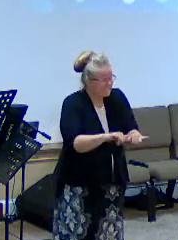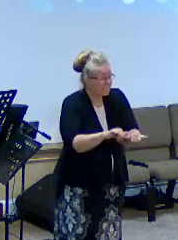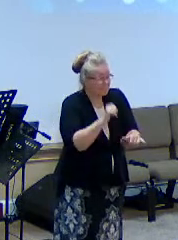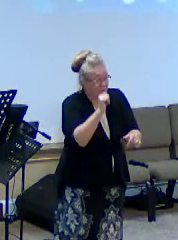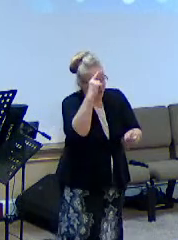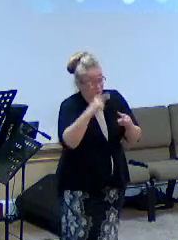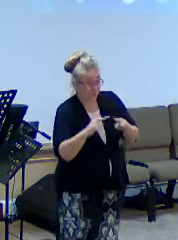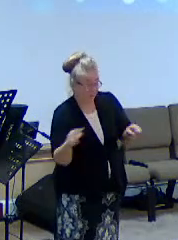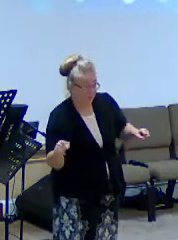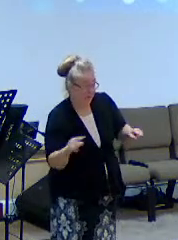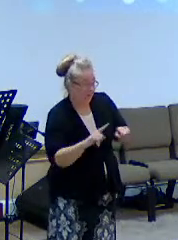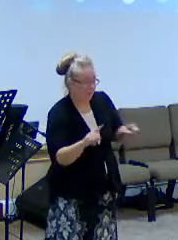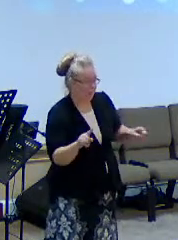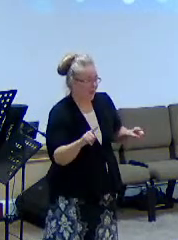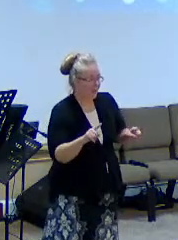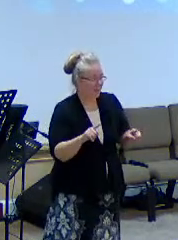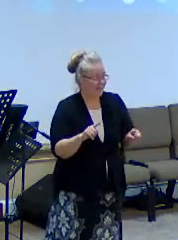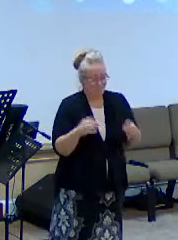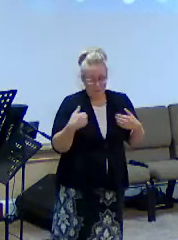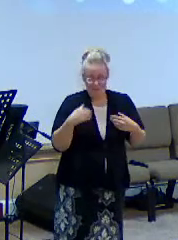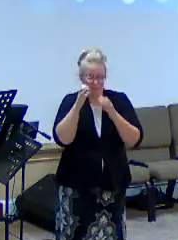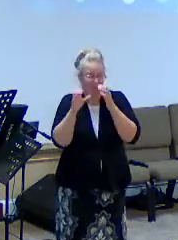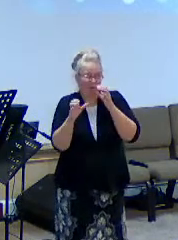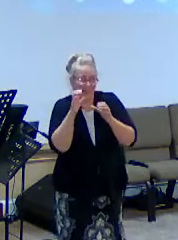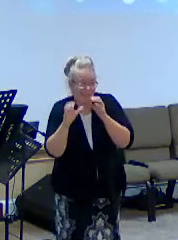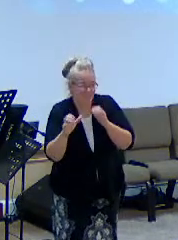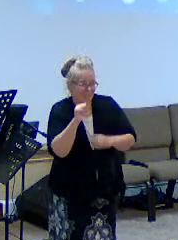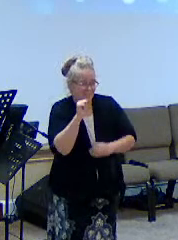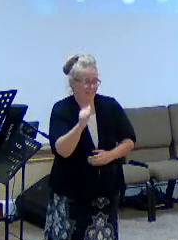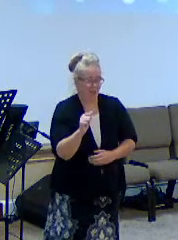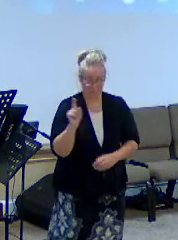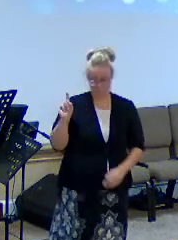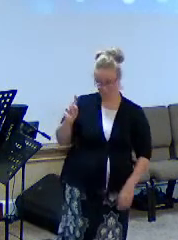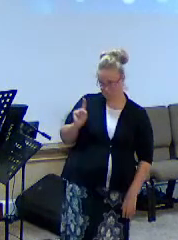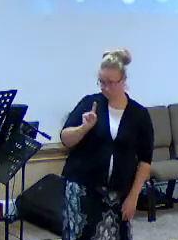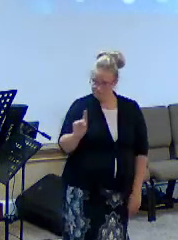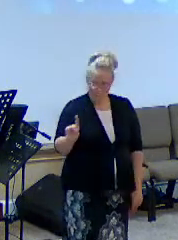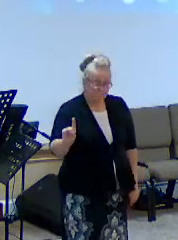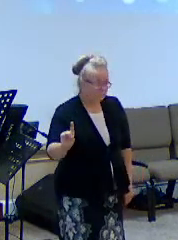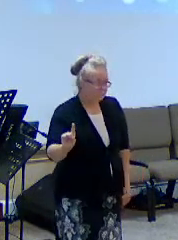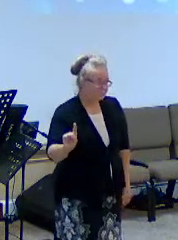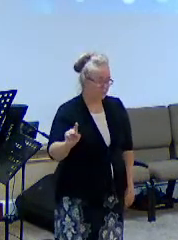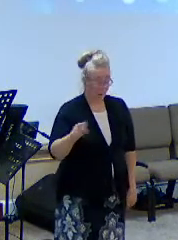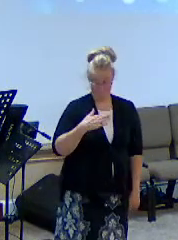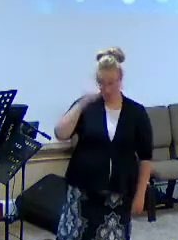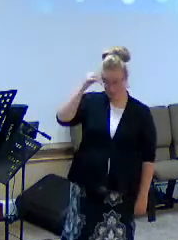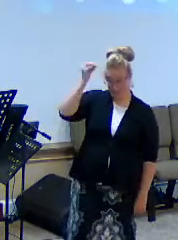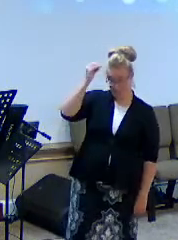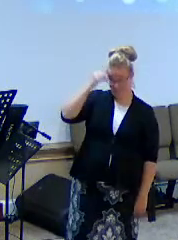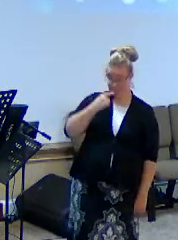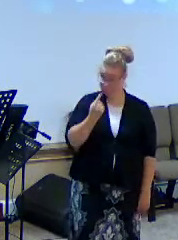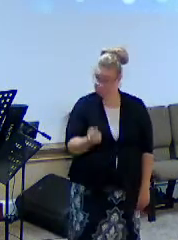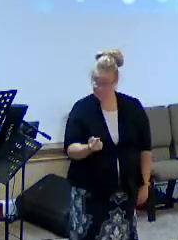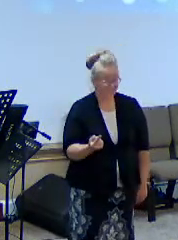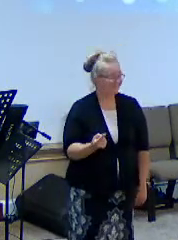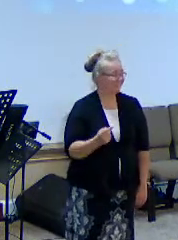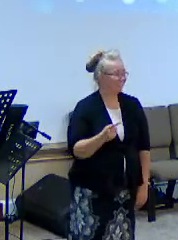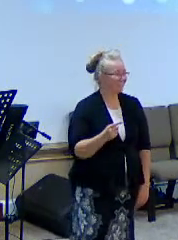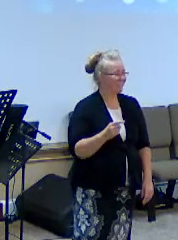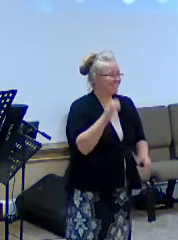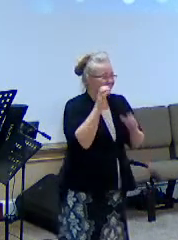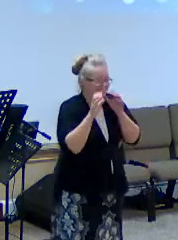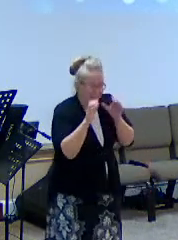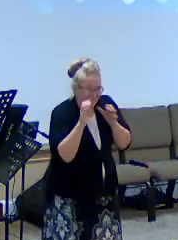but at least, amen, you've got dialogue happening. Don't go over there trying to, amen, shove your opinions. Amen. But if you can get a